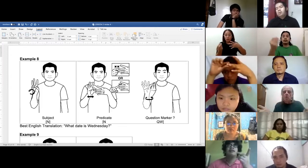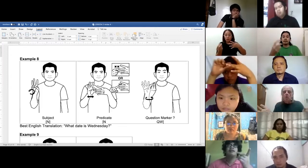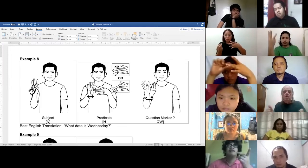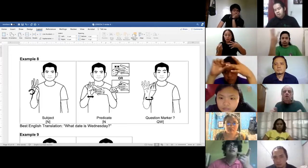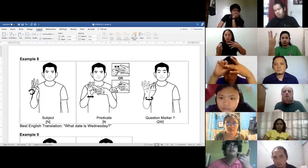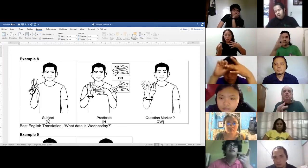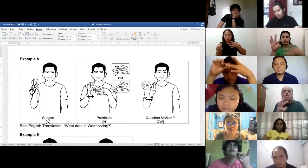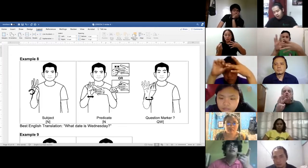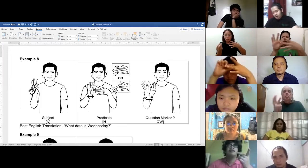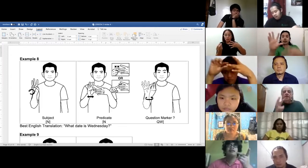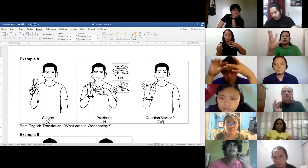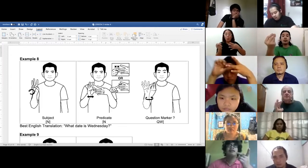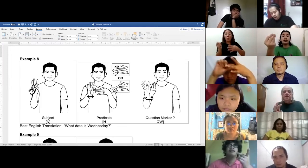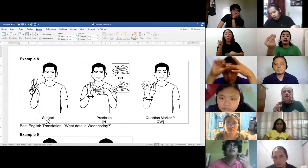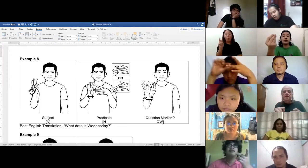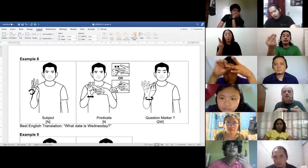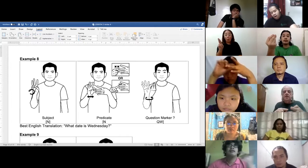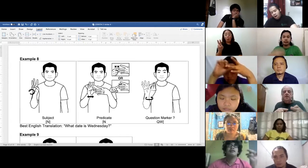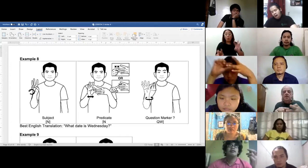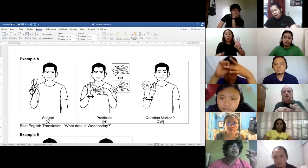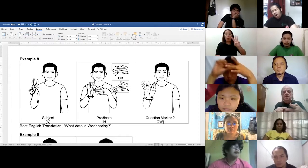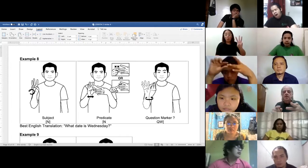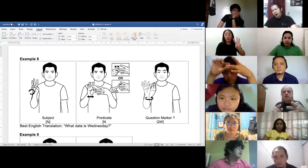or Wednesday,